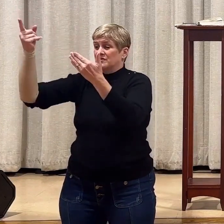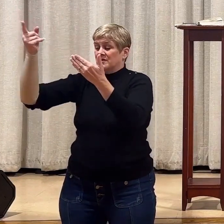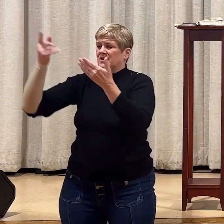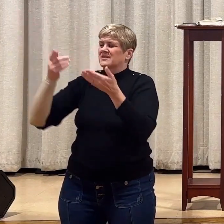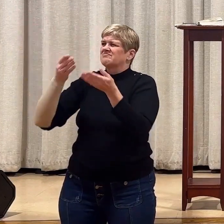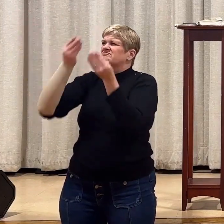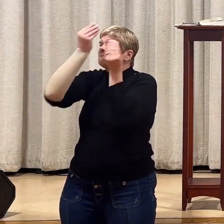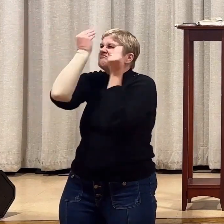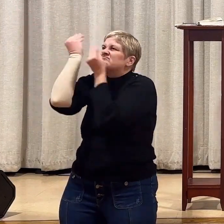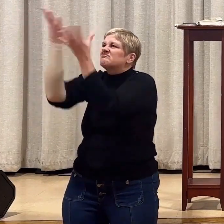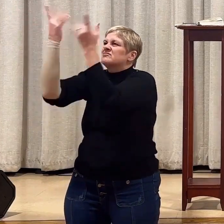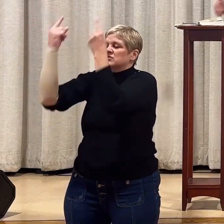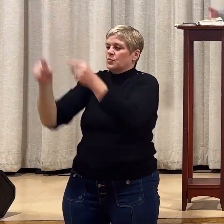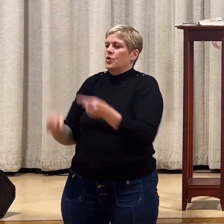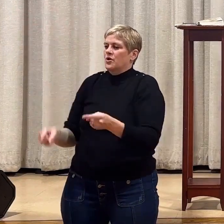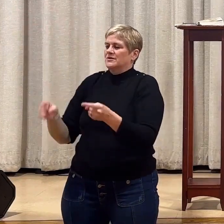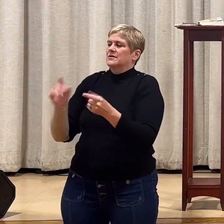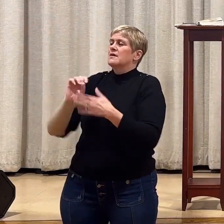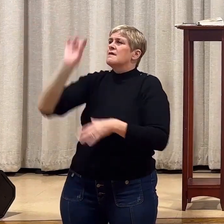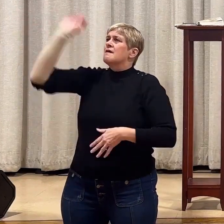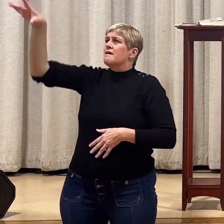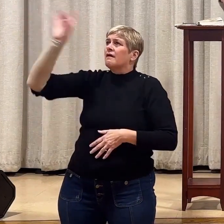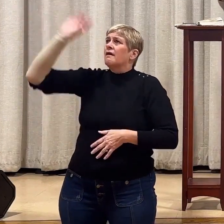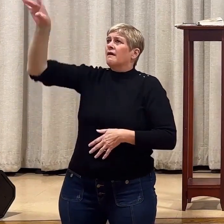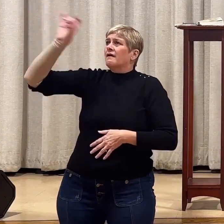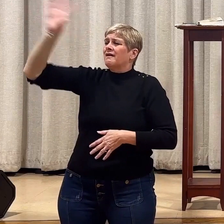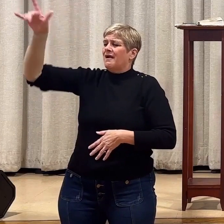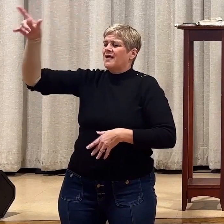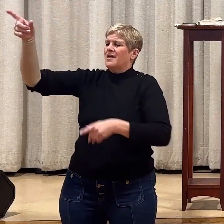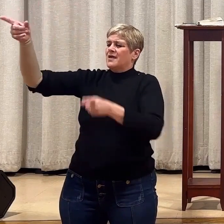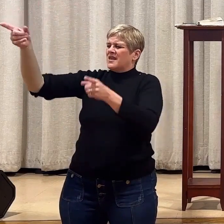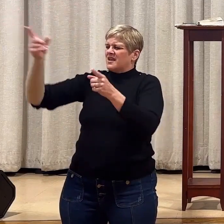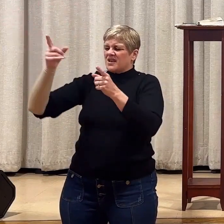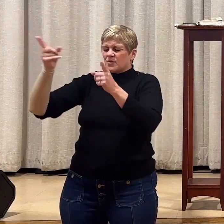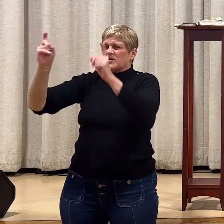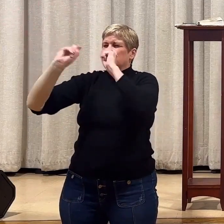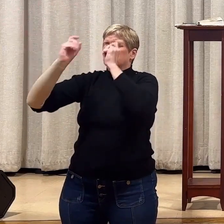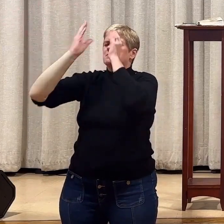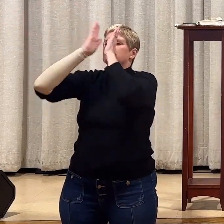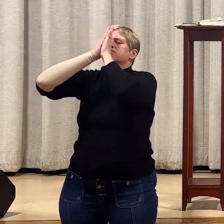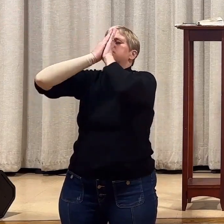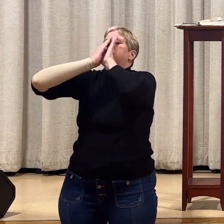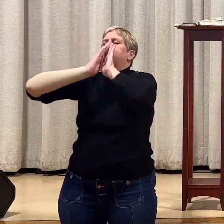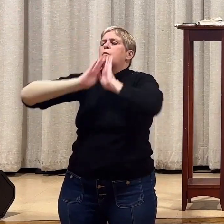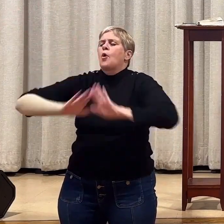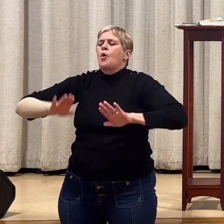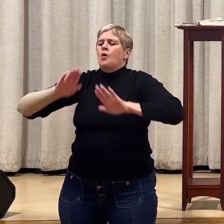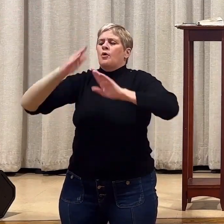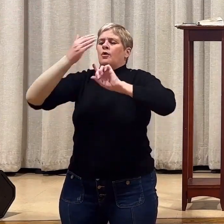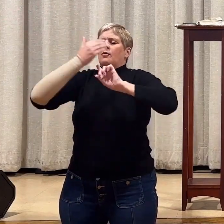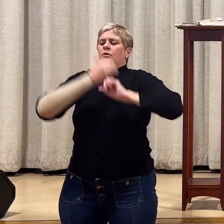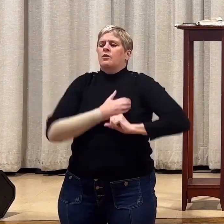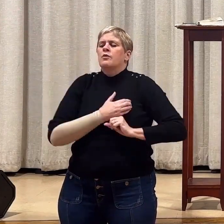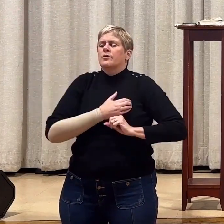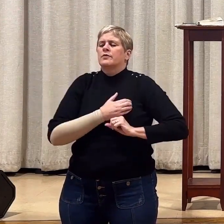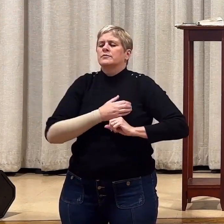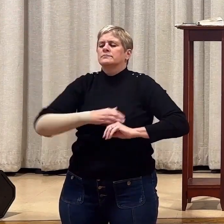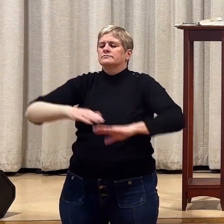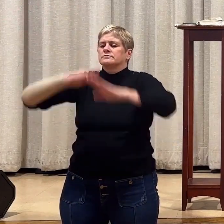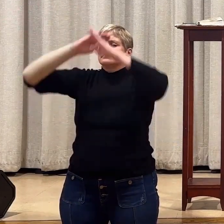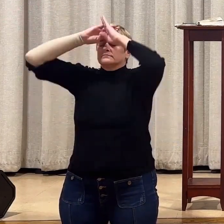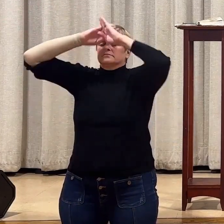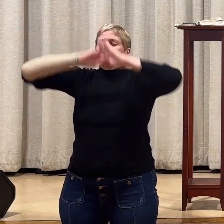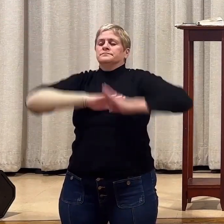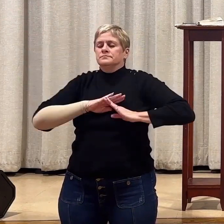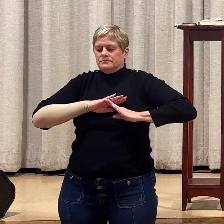known to God, and the peace of God, which passes all understanding, will guard your heart and your mind in